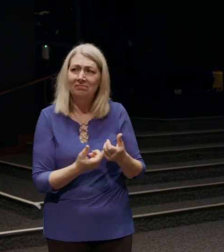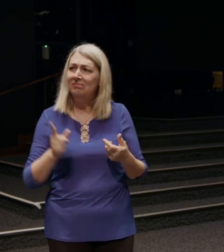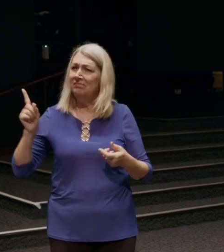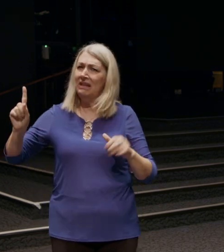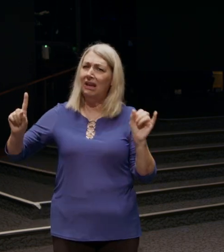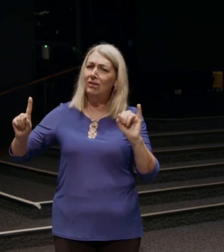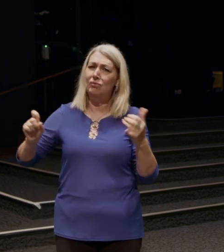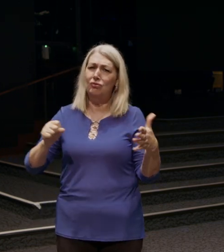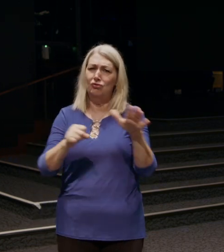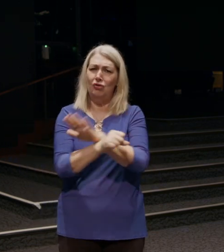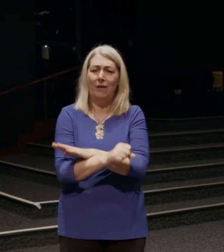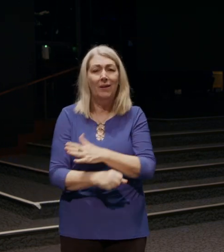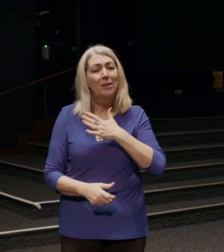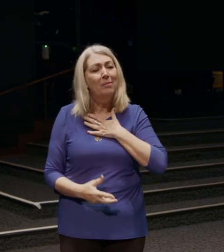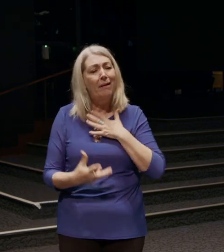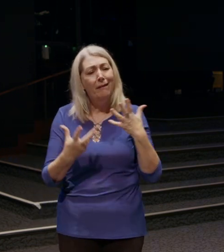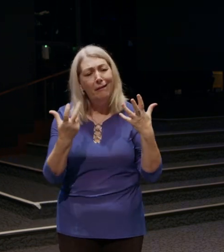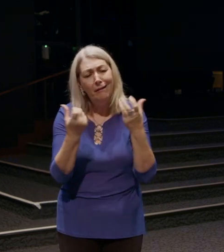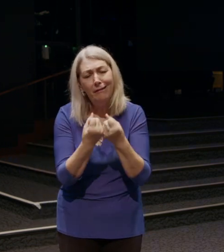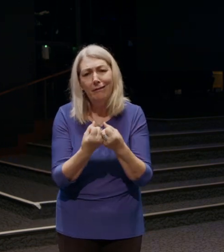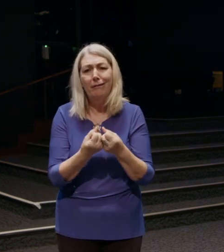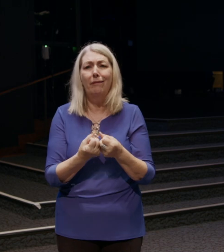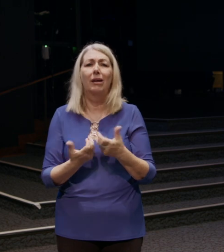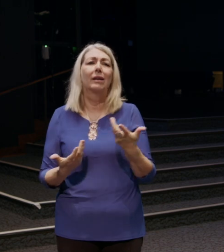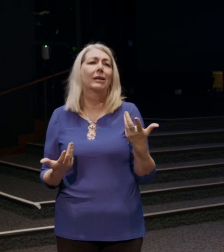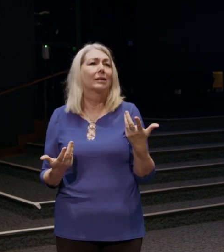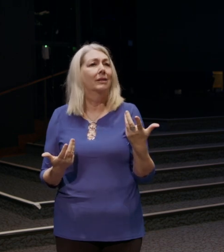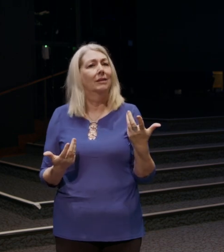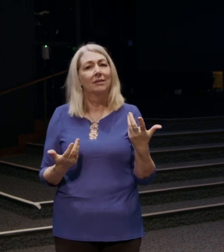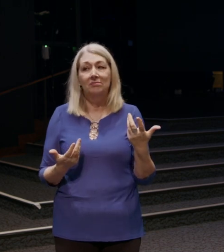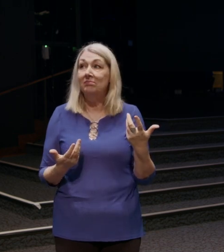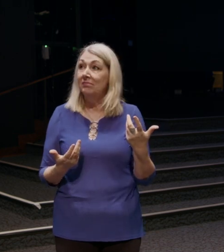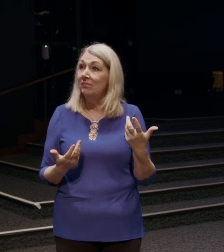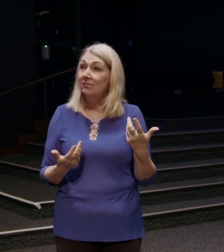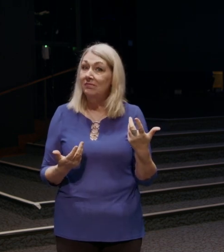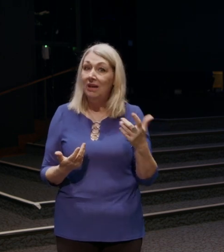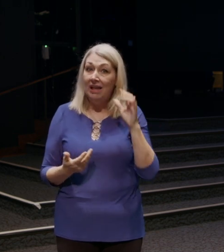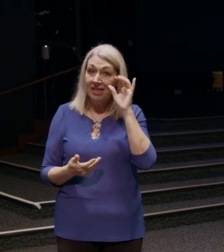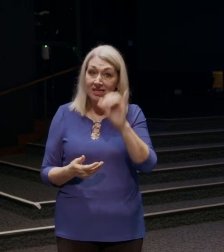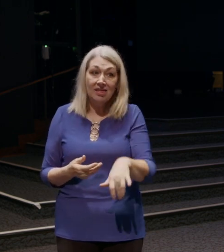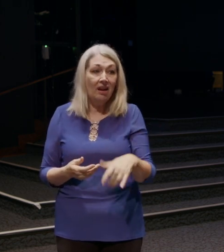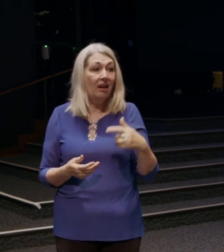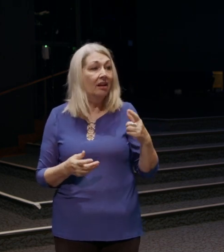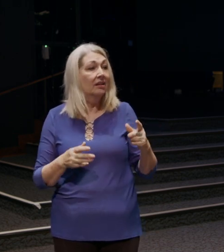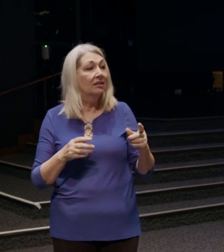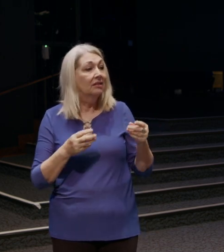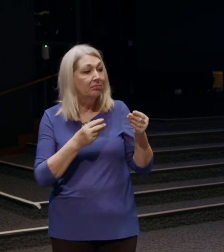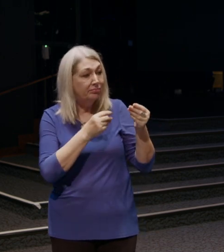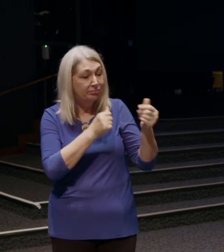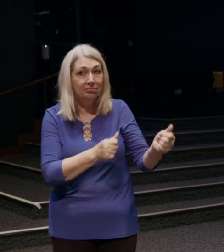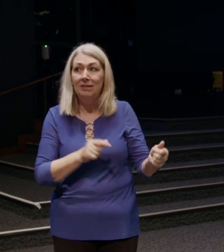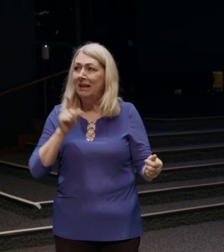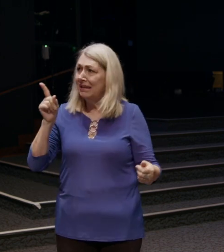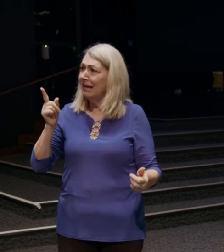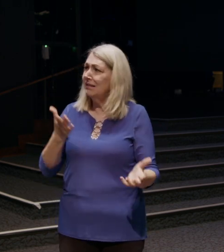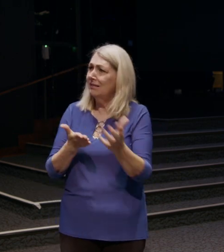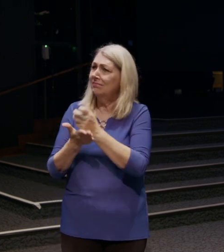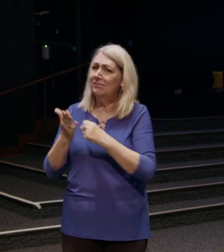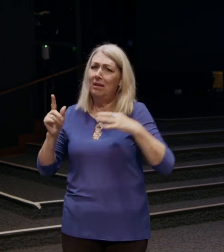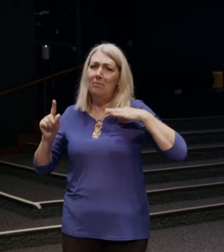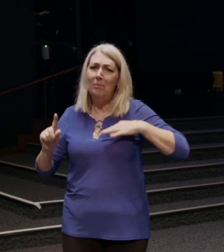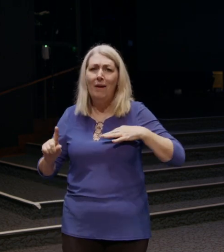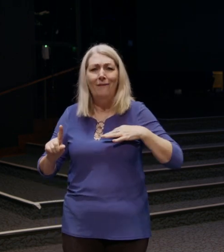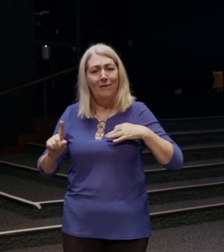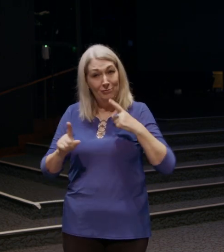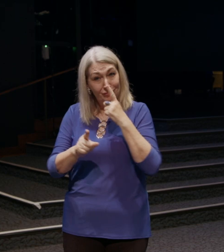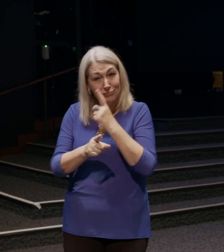Don't my fender benders and bumps put food on an adjuster's table? If not